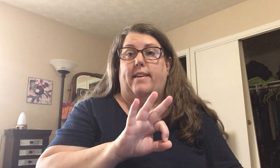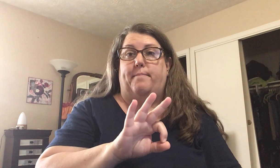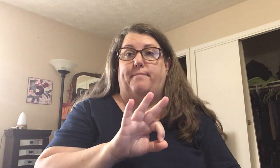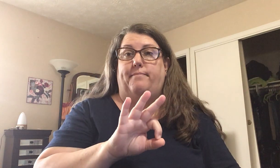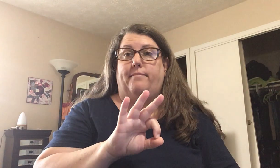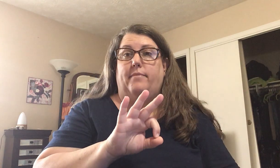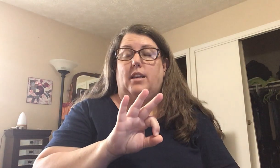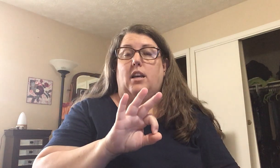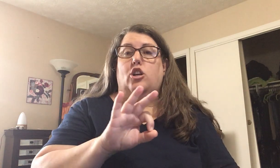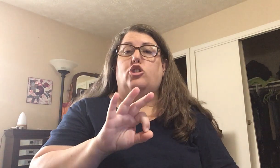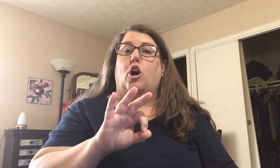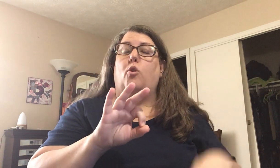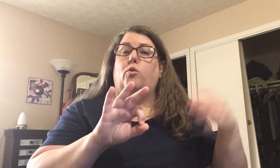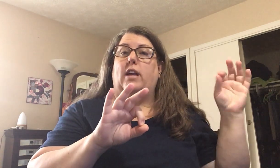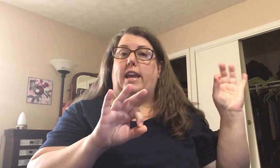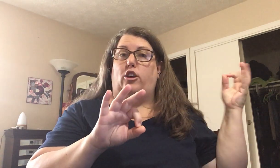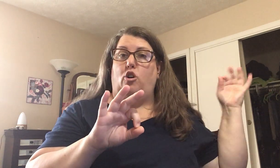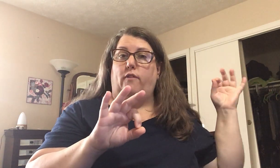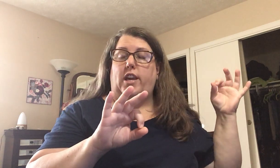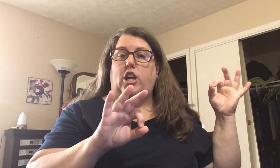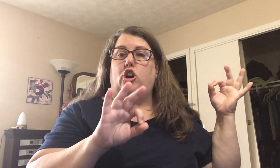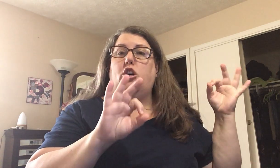them. So, like, you're over here.